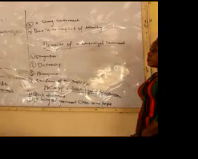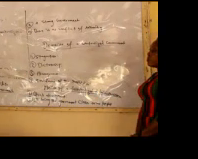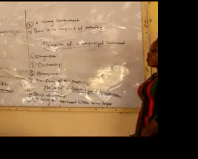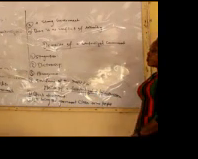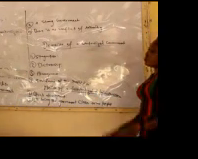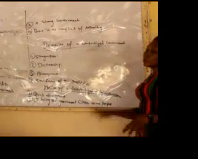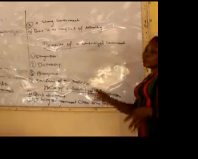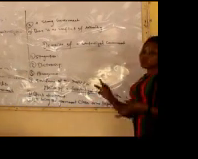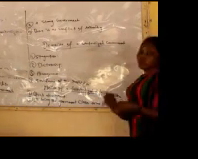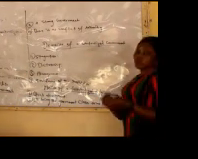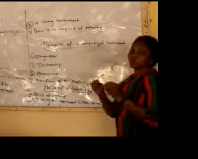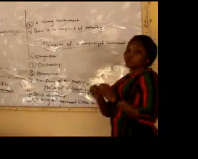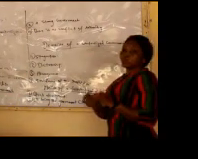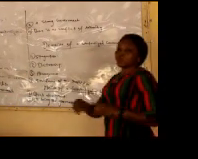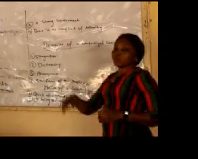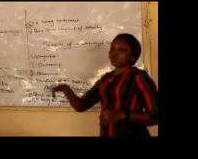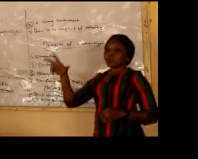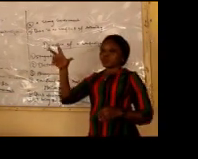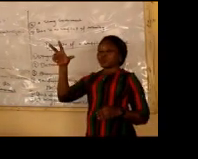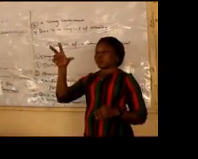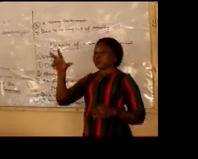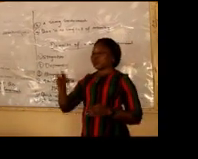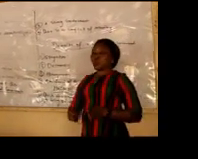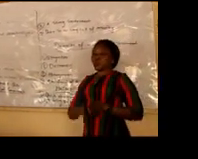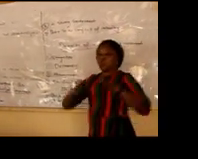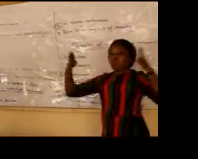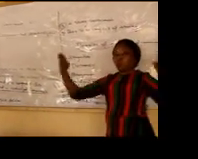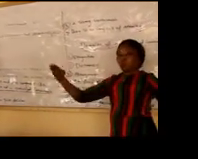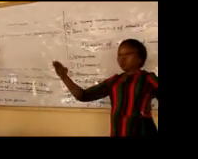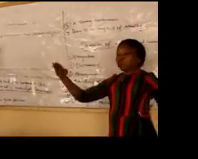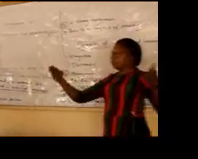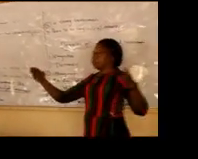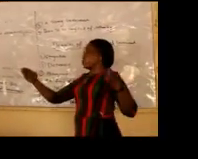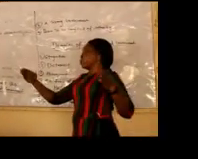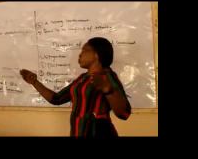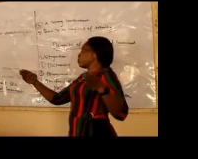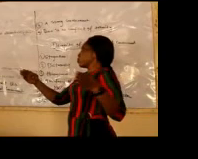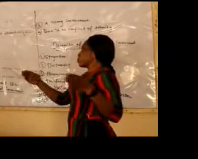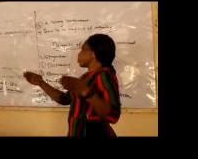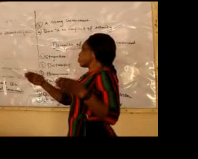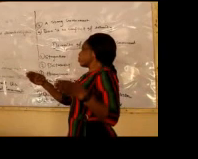Number 3, we have wider